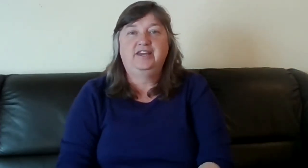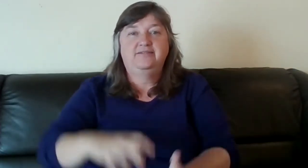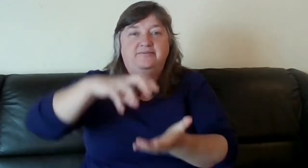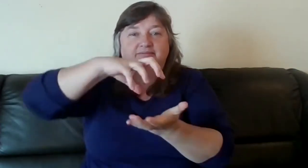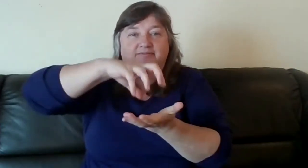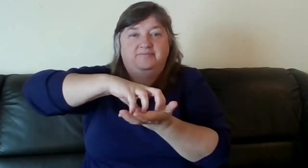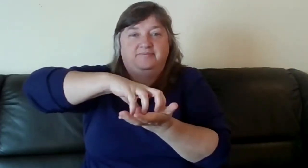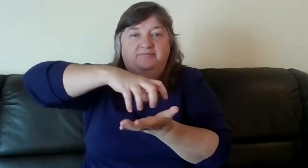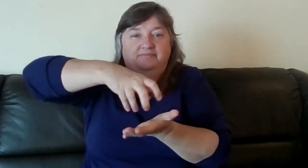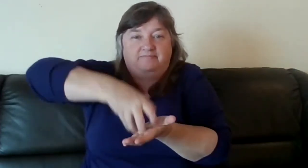Cookie.